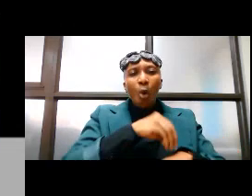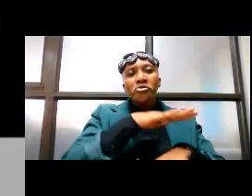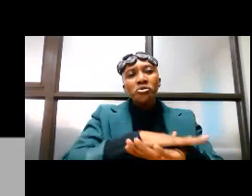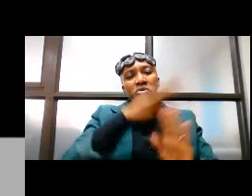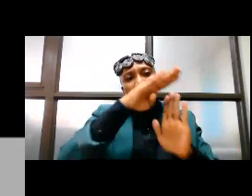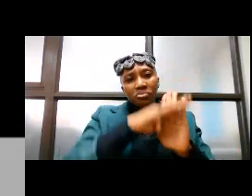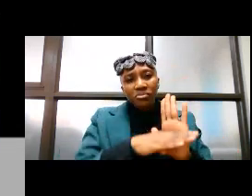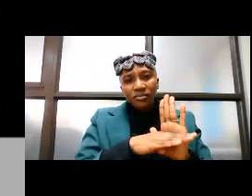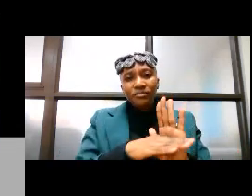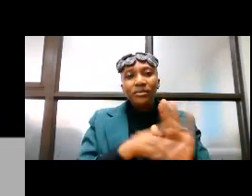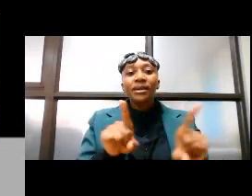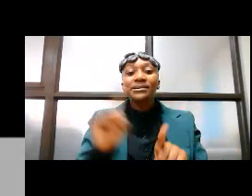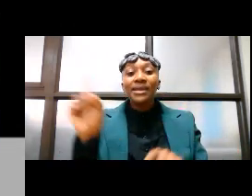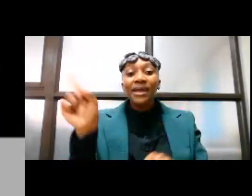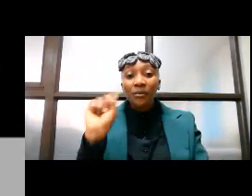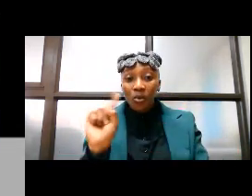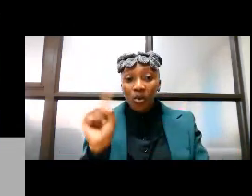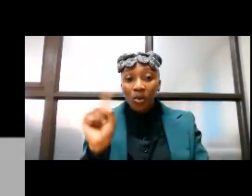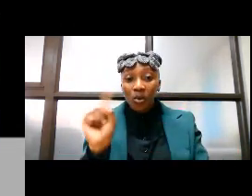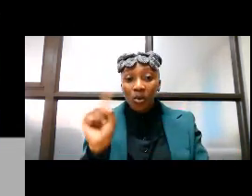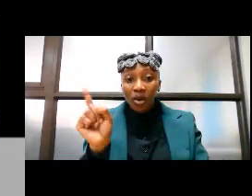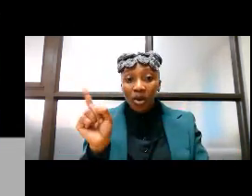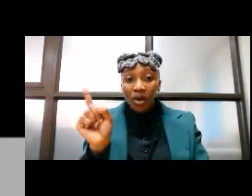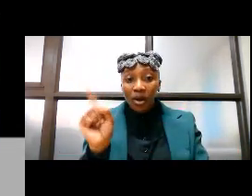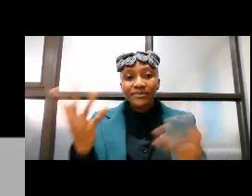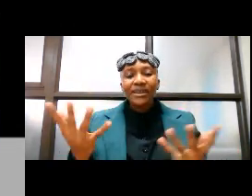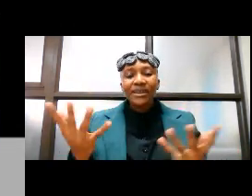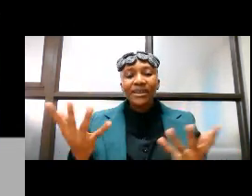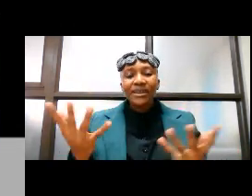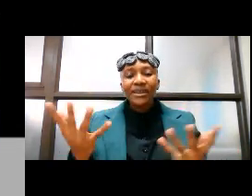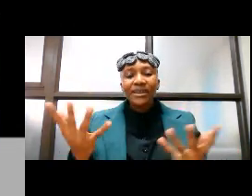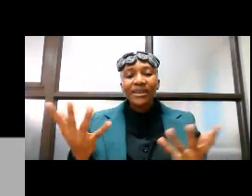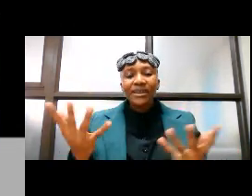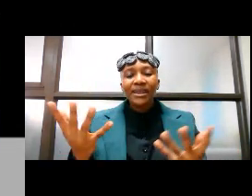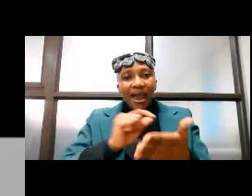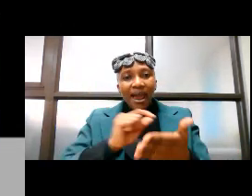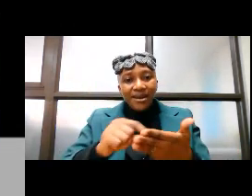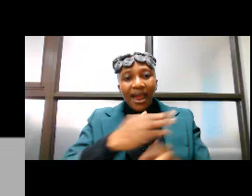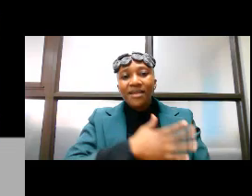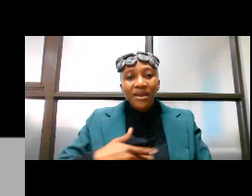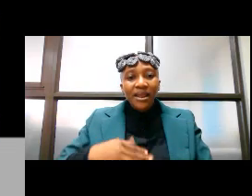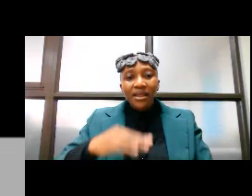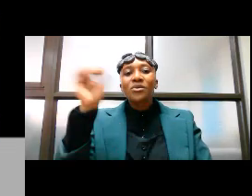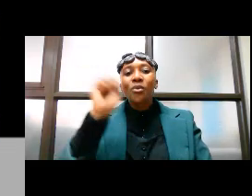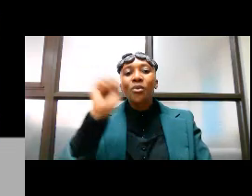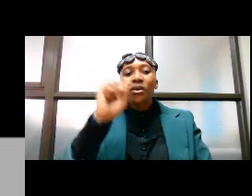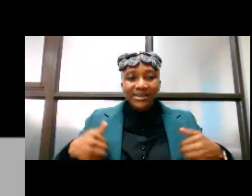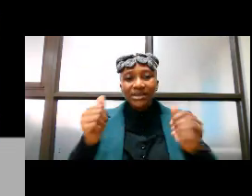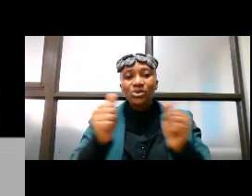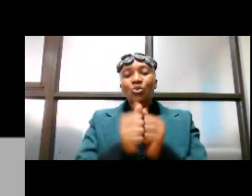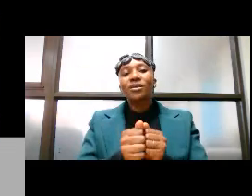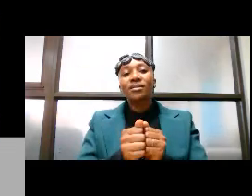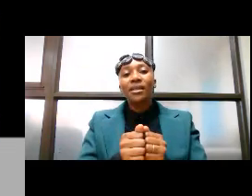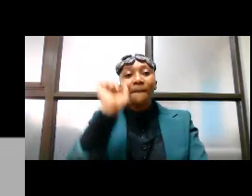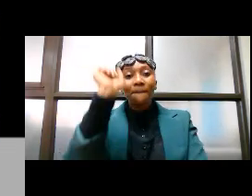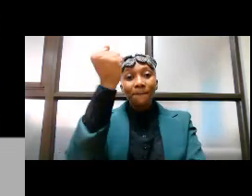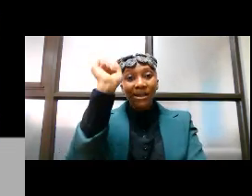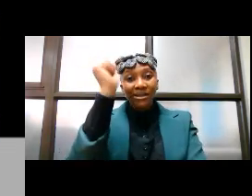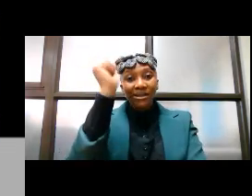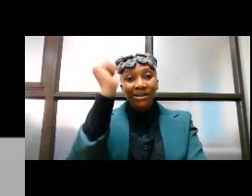Means by which learners write Braille initially starts with the Perkins Braille machine and then becomes more sophisticated